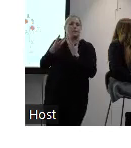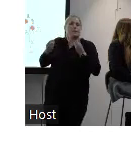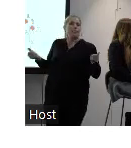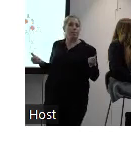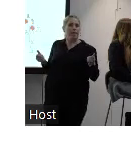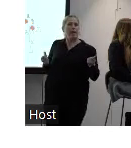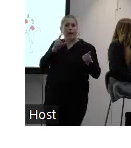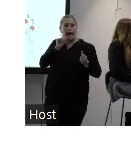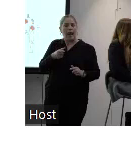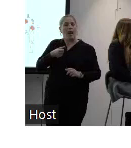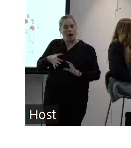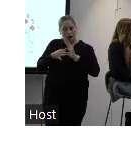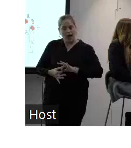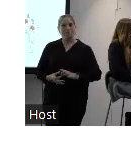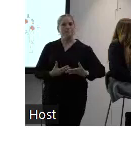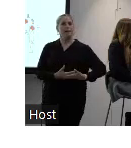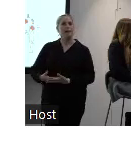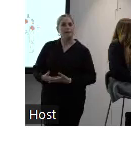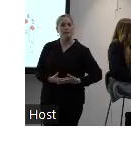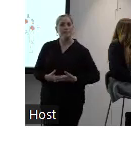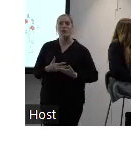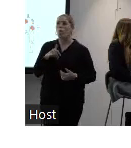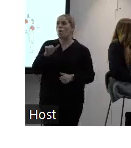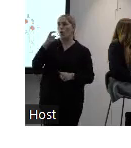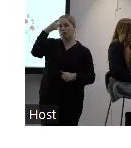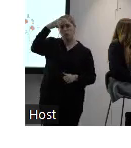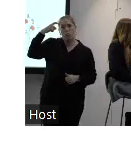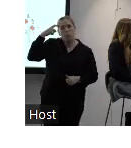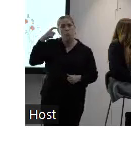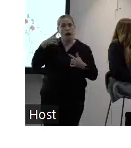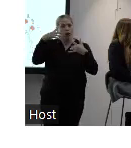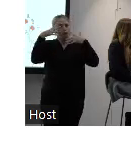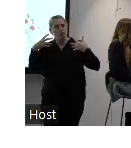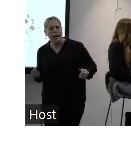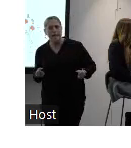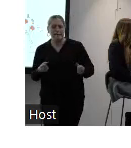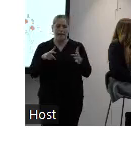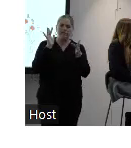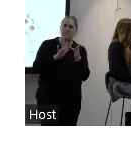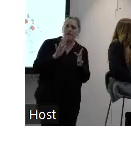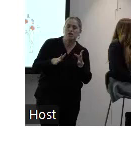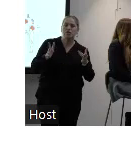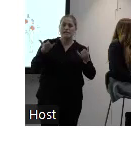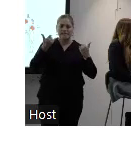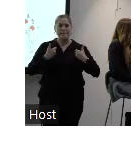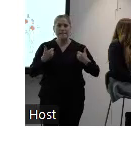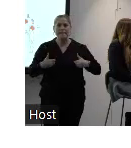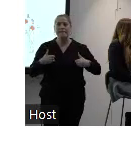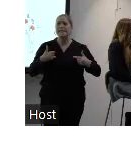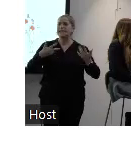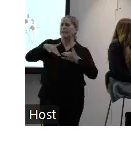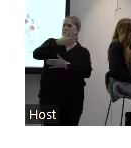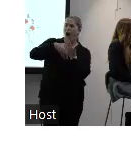also things, trauma, stress, infections, disease, environmental chemicals, pollutants, things like that, that we